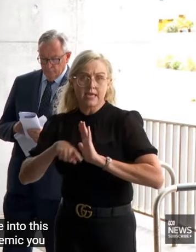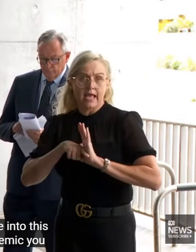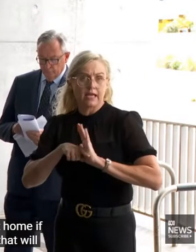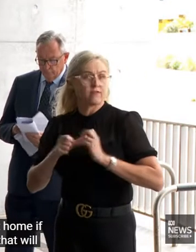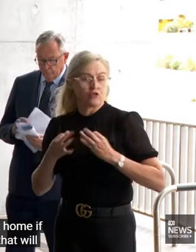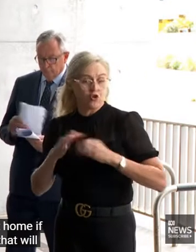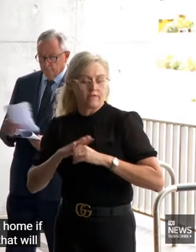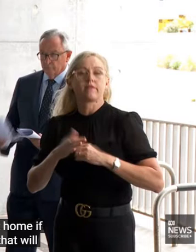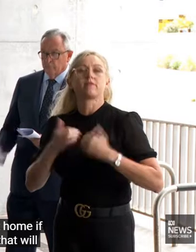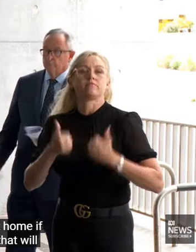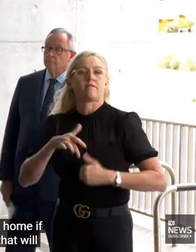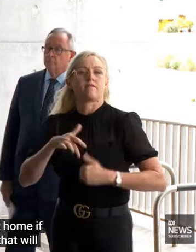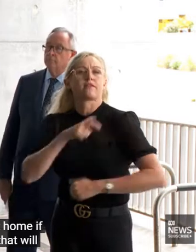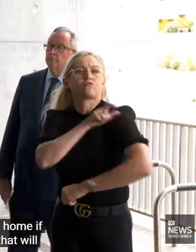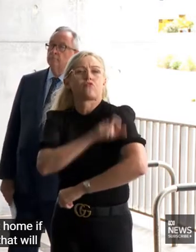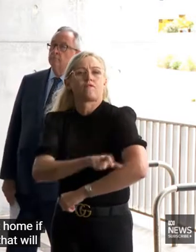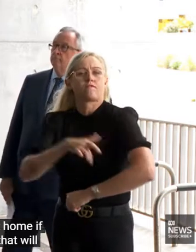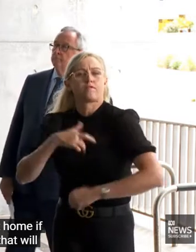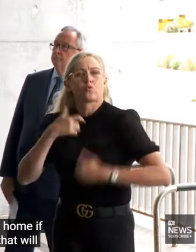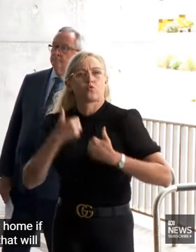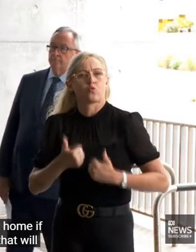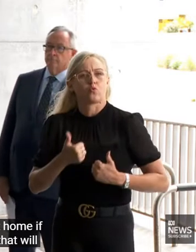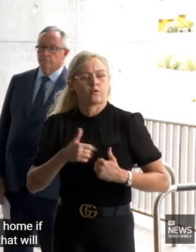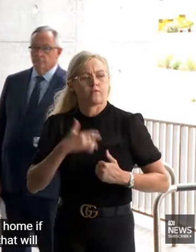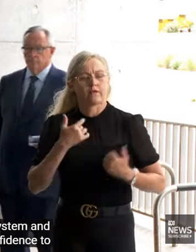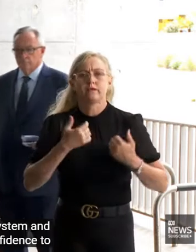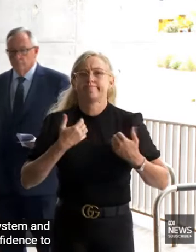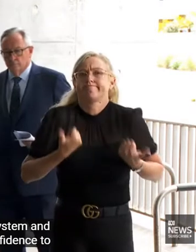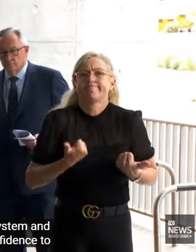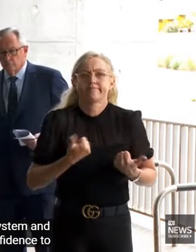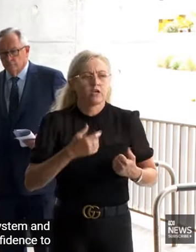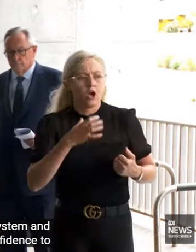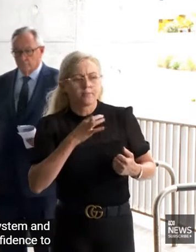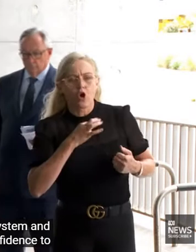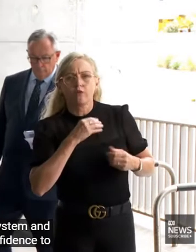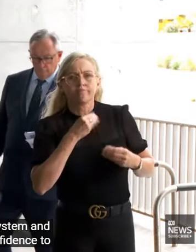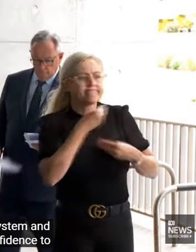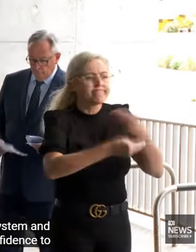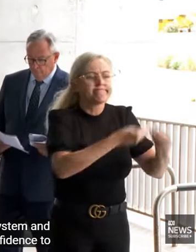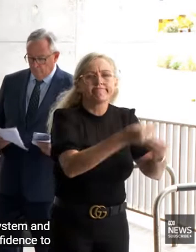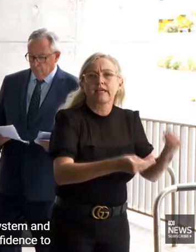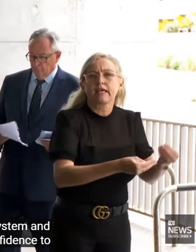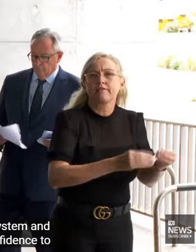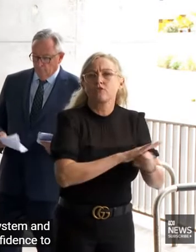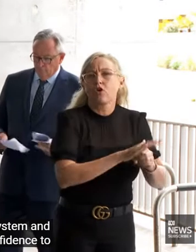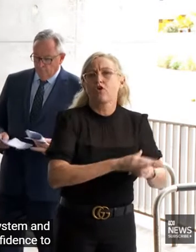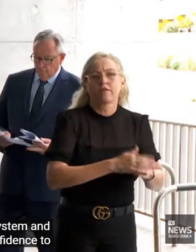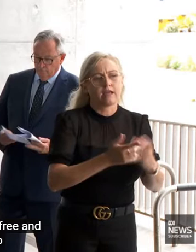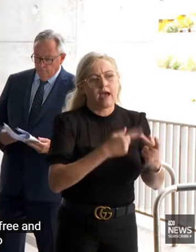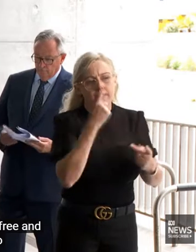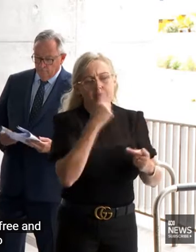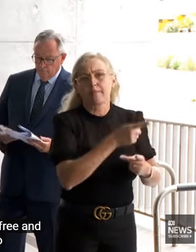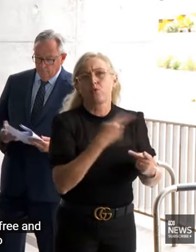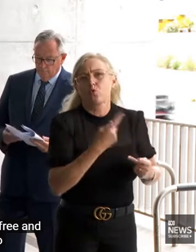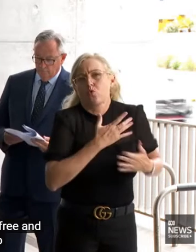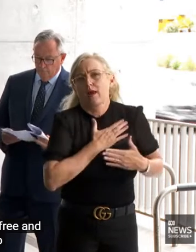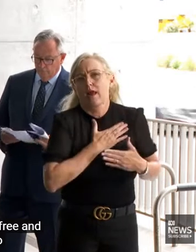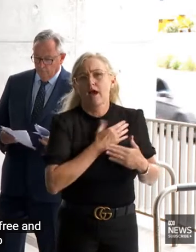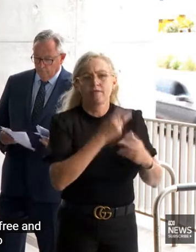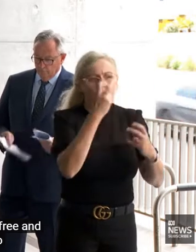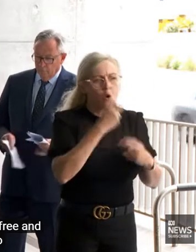provide confidence system, and more importantly, confidence to you that you're COVID-free and being able to go